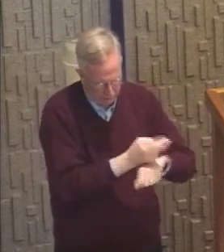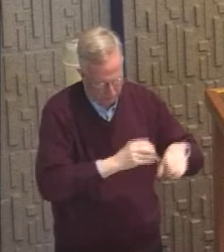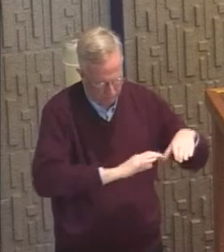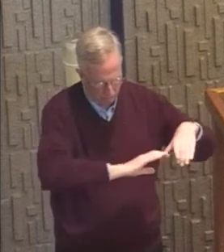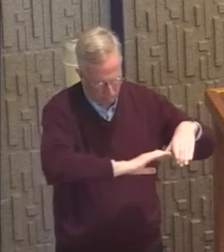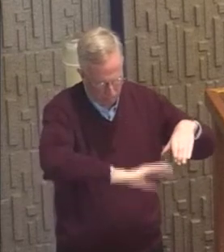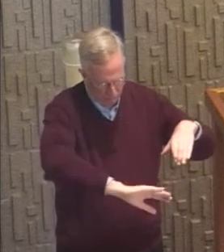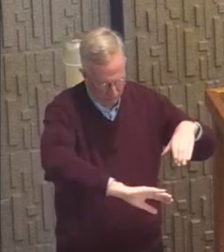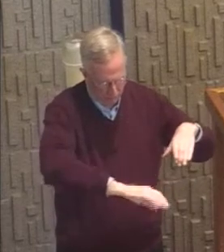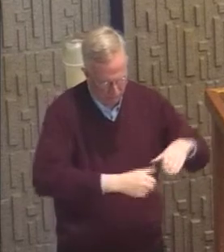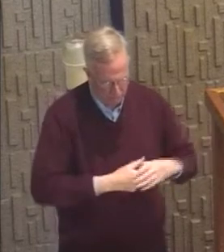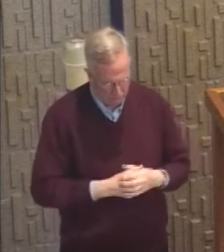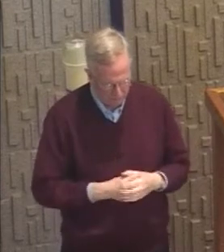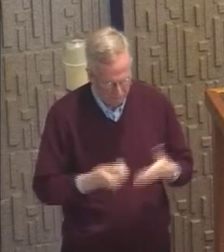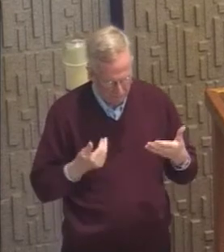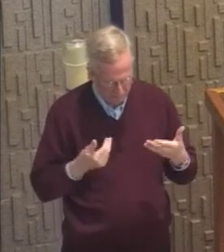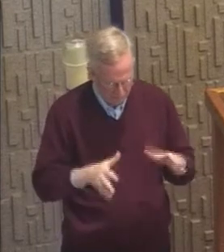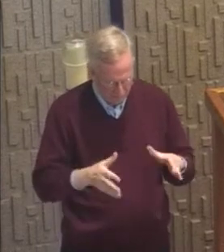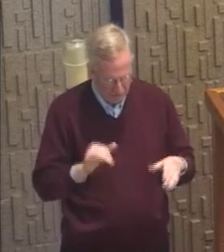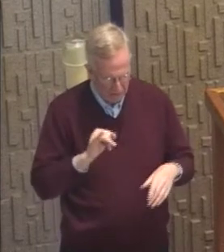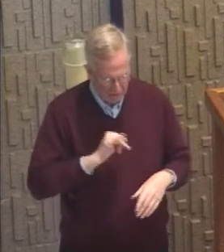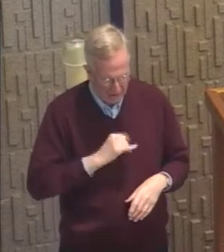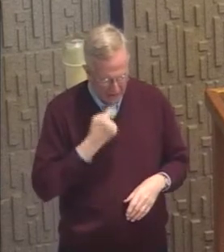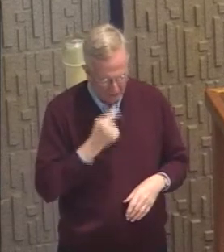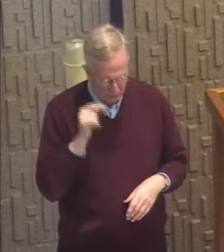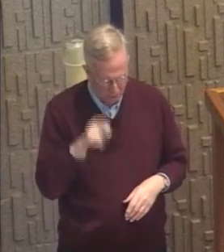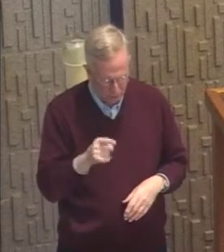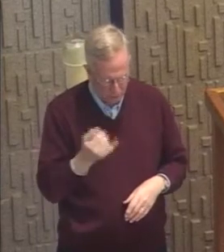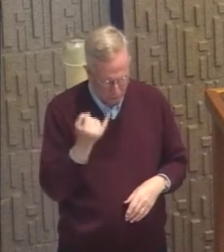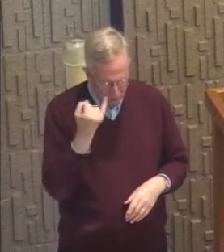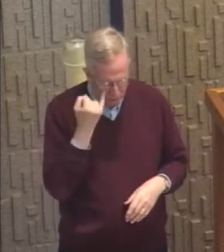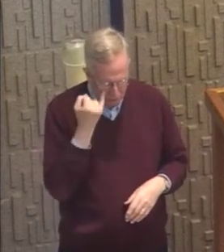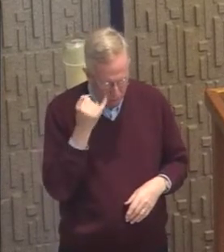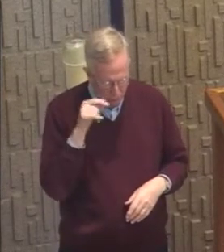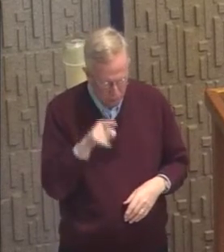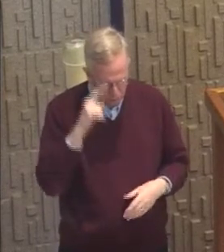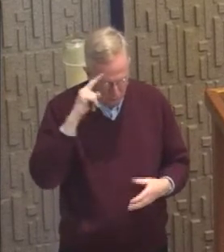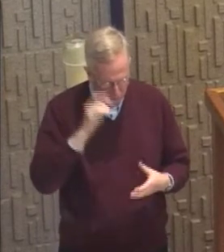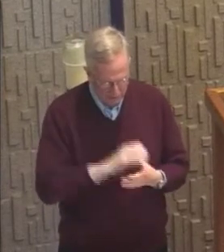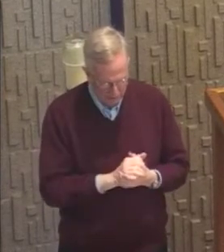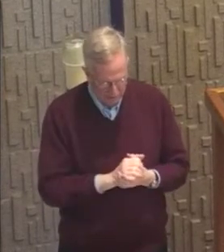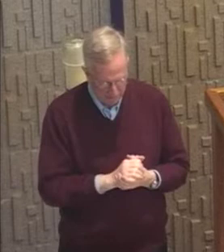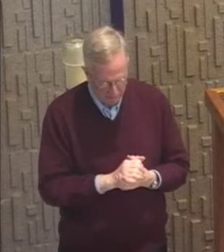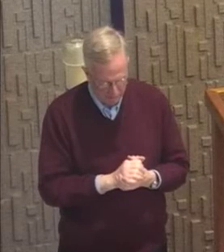Lord, by now there will be a stench. He has been dead for four days.